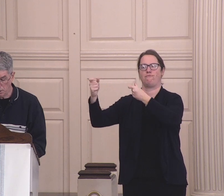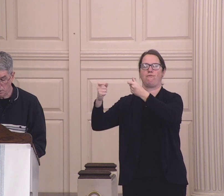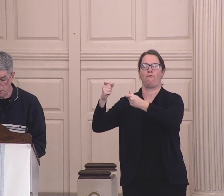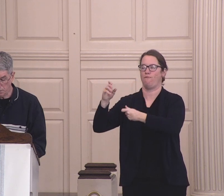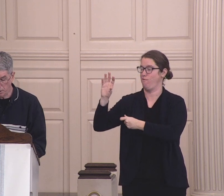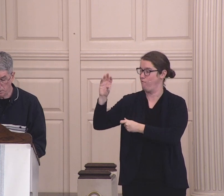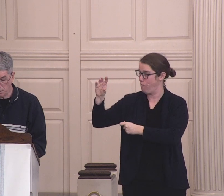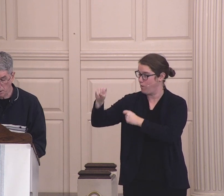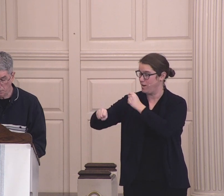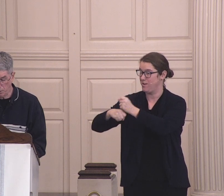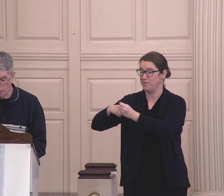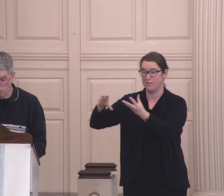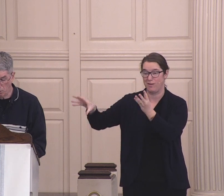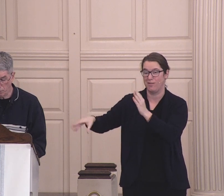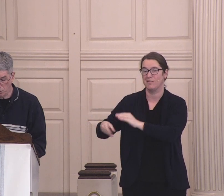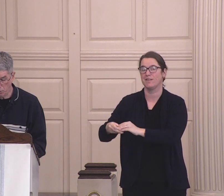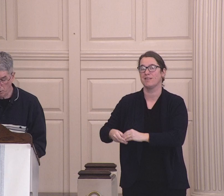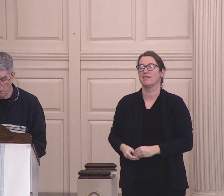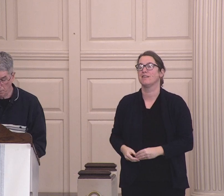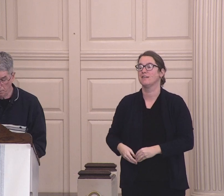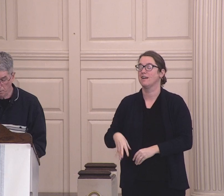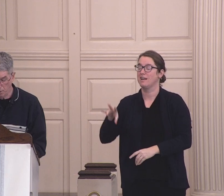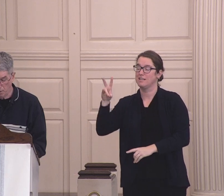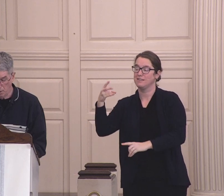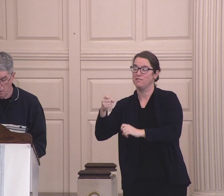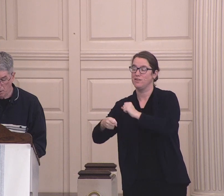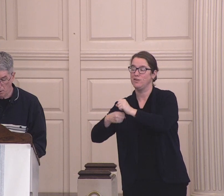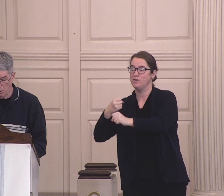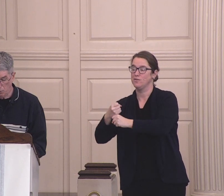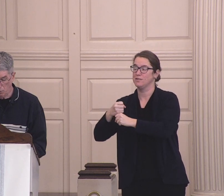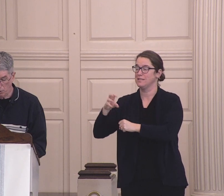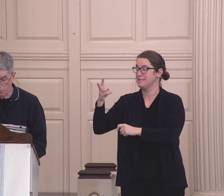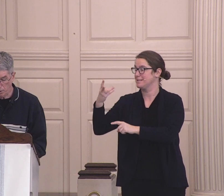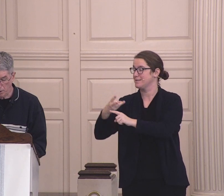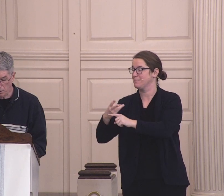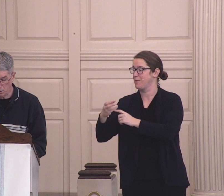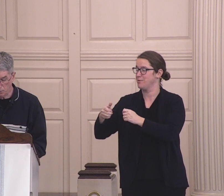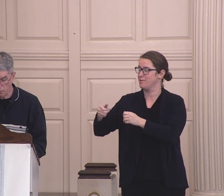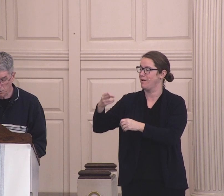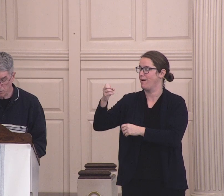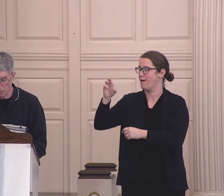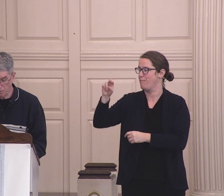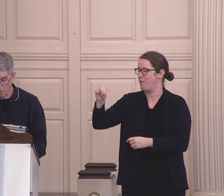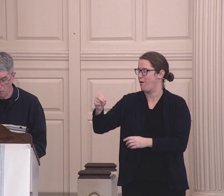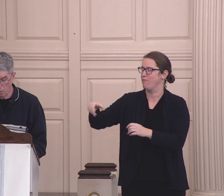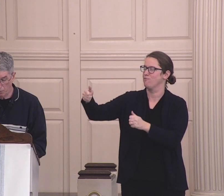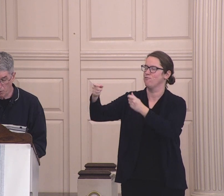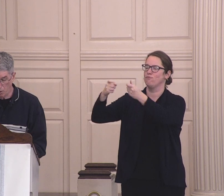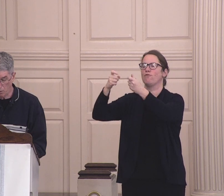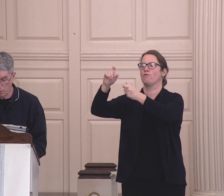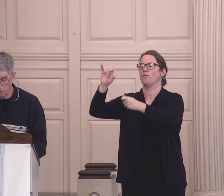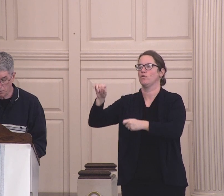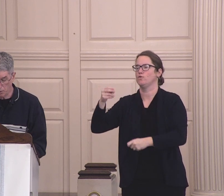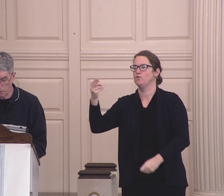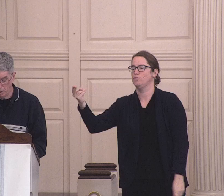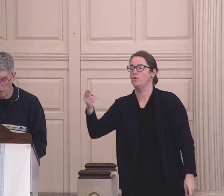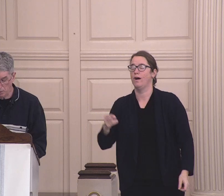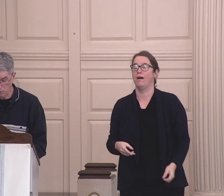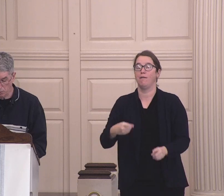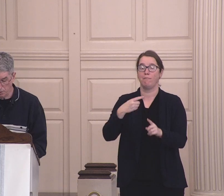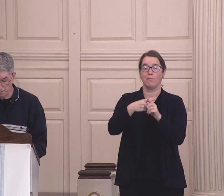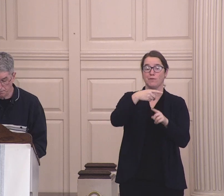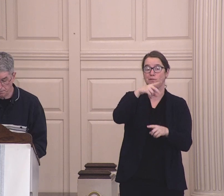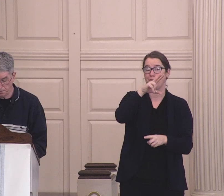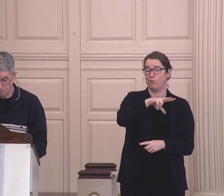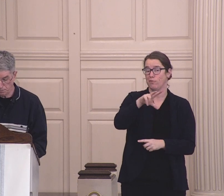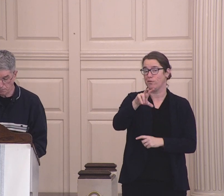7 years and 6 months in Hebron over Judah, 33 years in Jerusalem over all Israel and